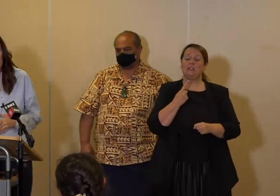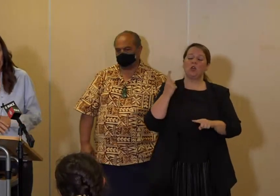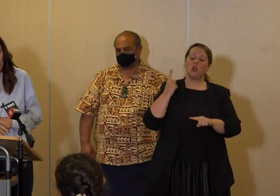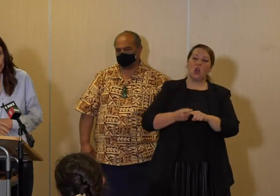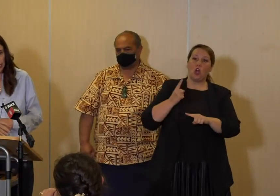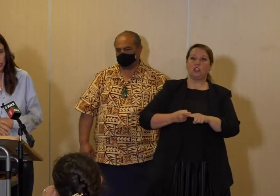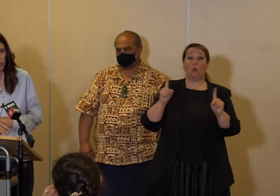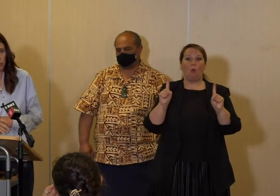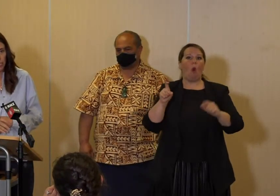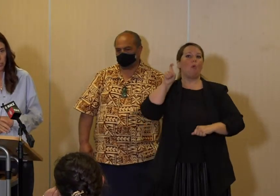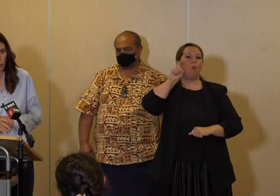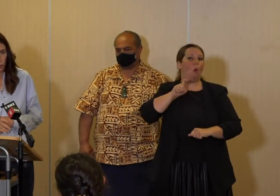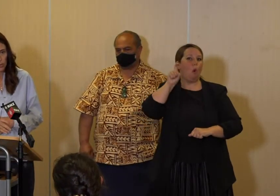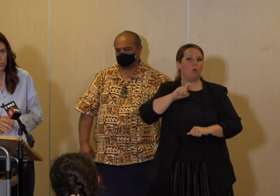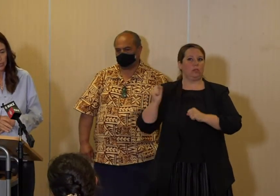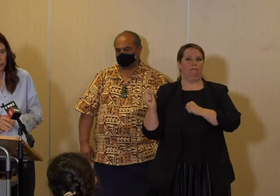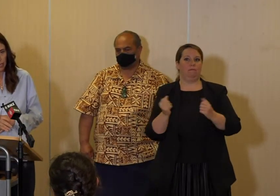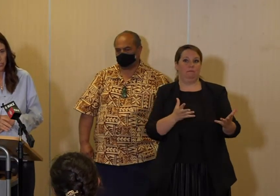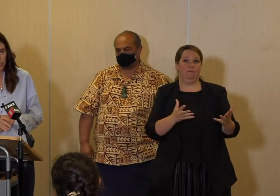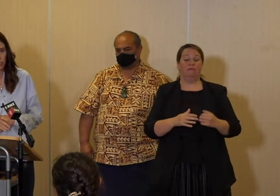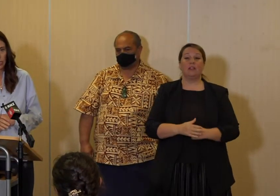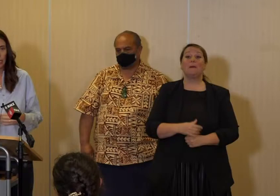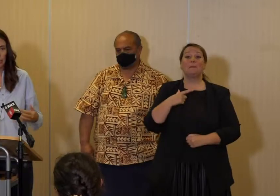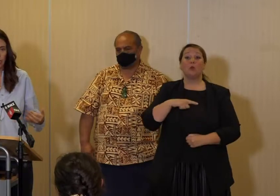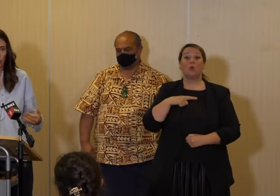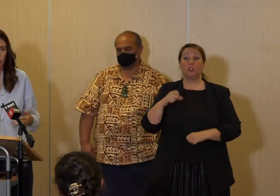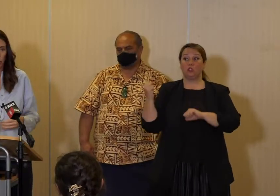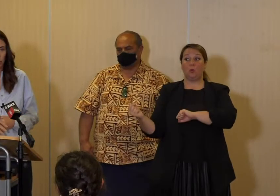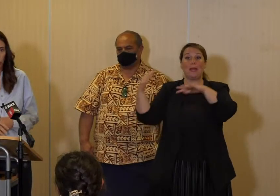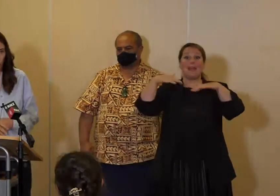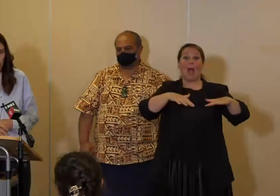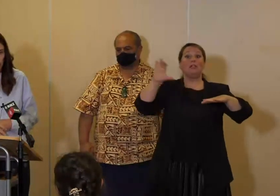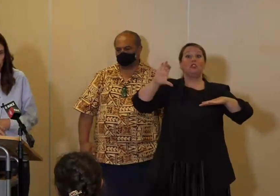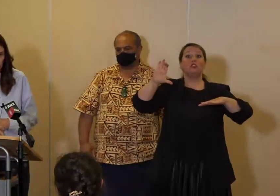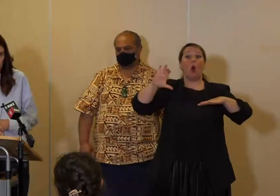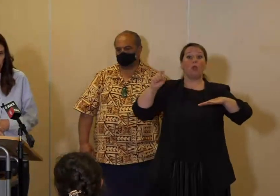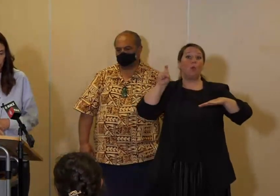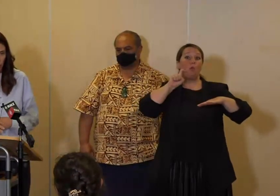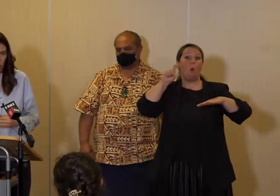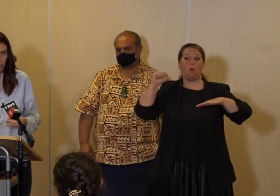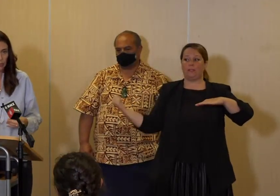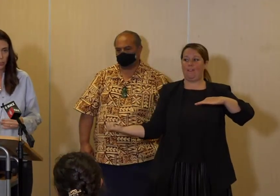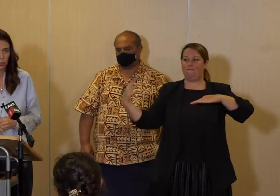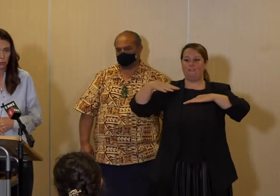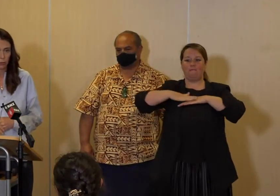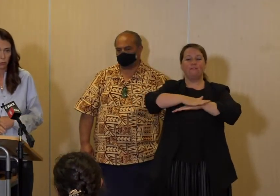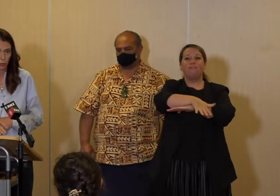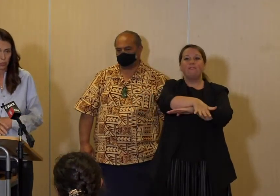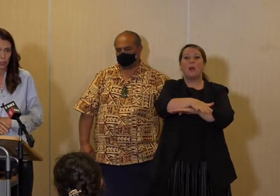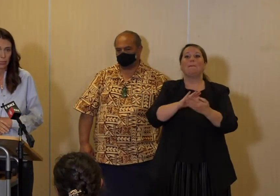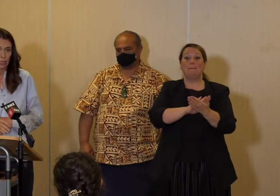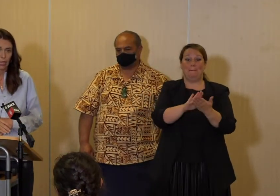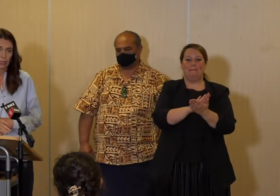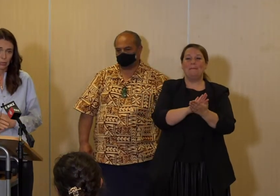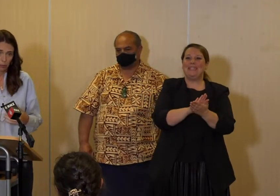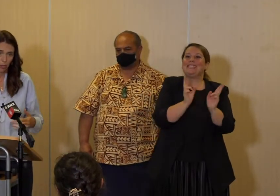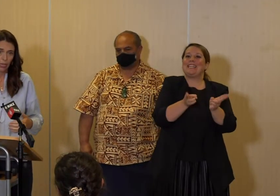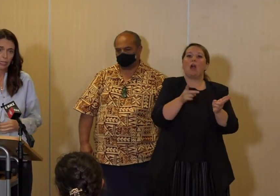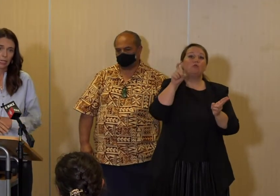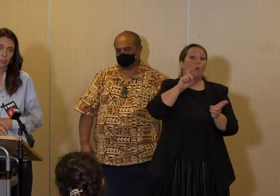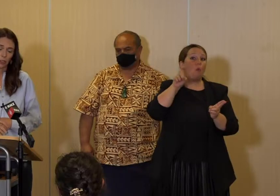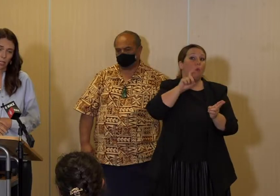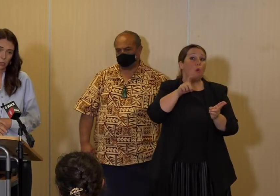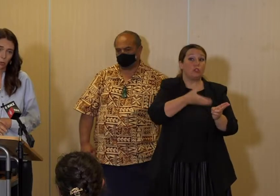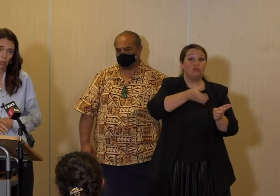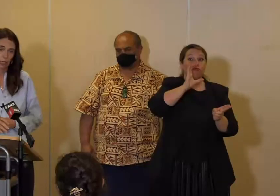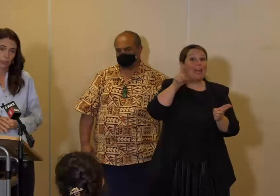ash cloud has, as you can imagine, caused contamination. That's on top of already a challenging environment in terms of water